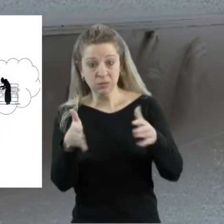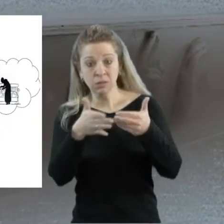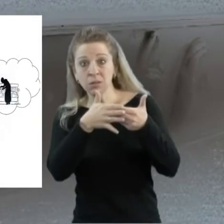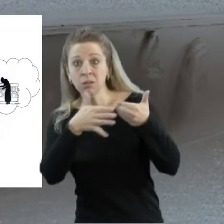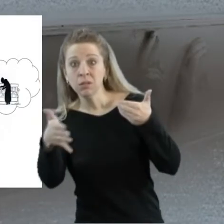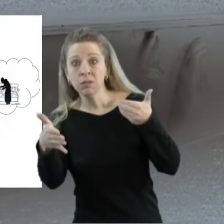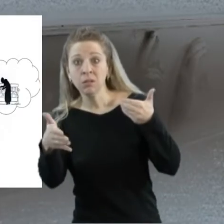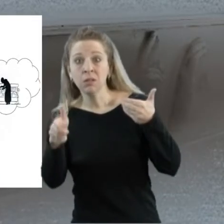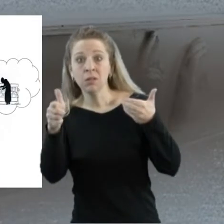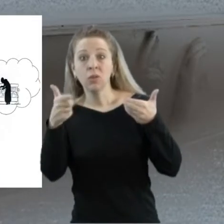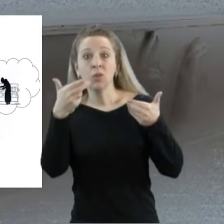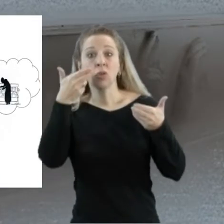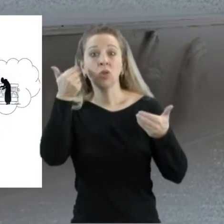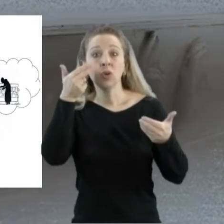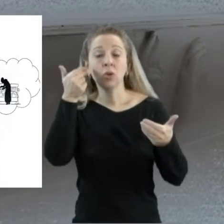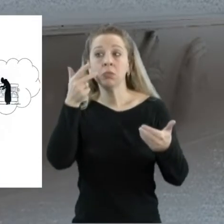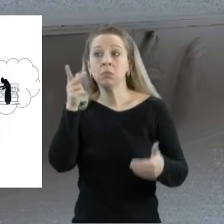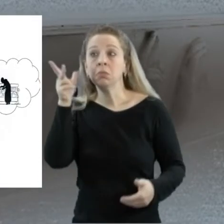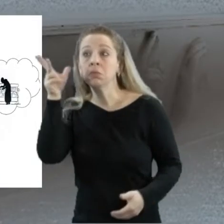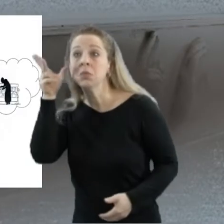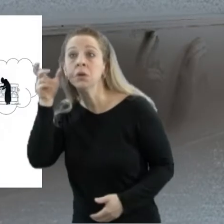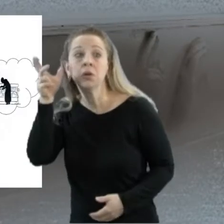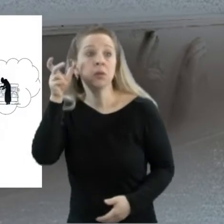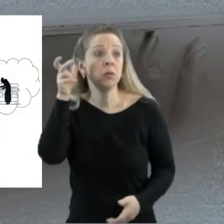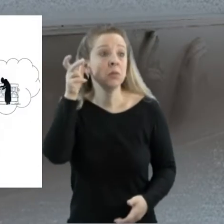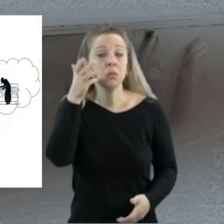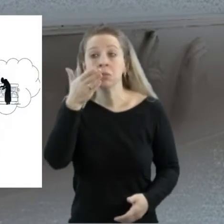After Clerc fell, he could not smell or hear.